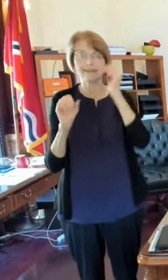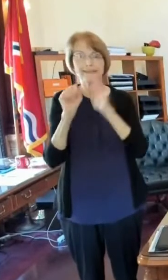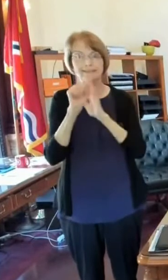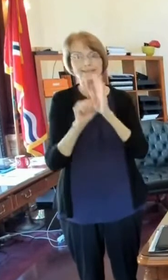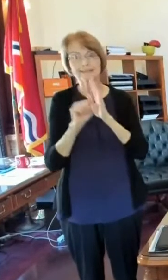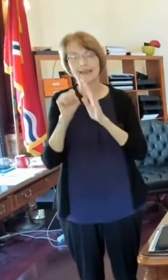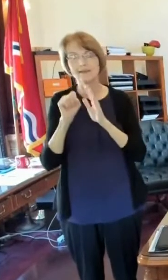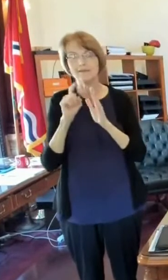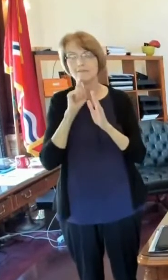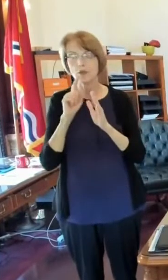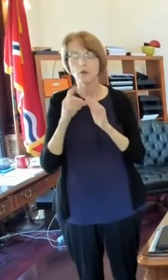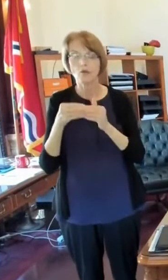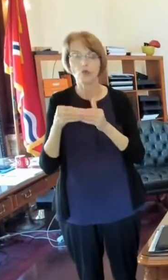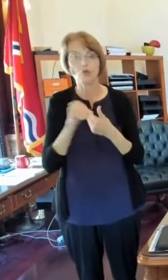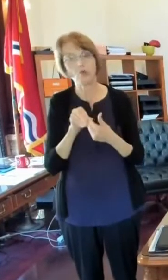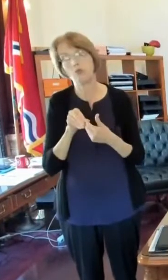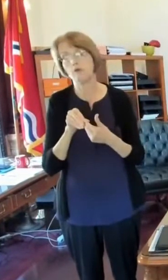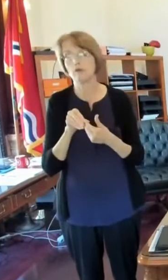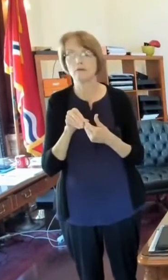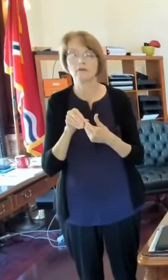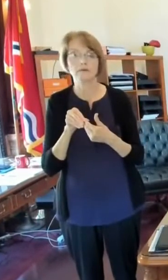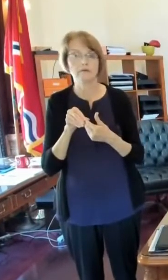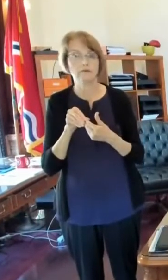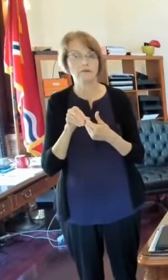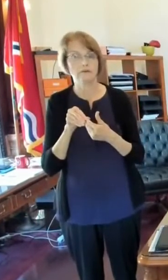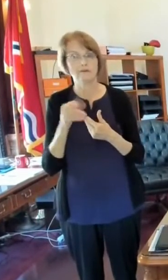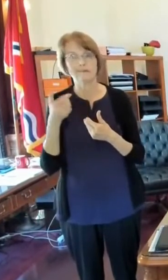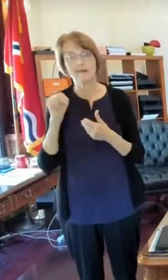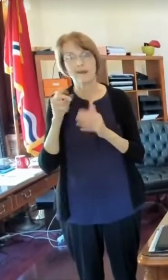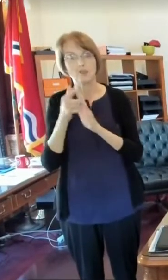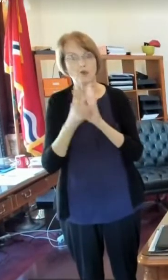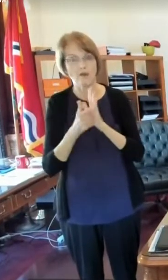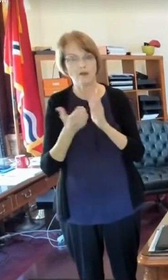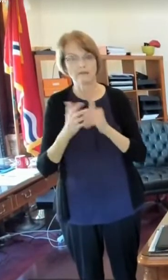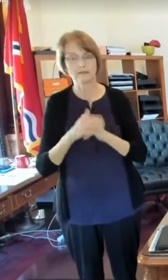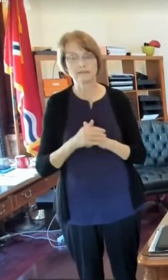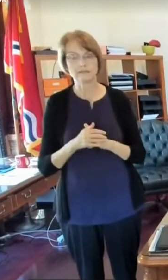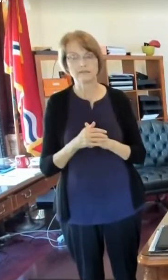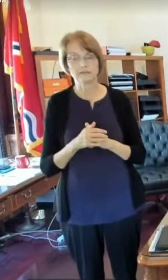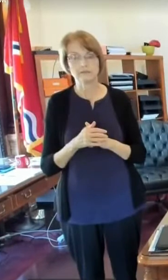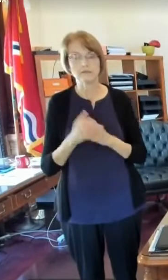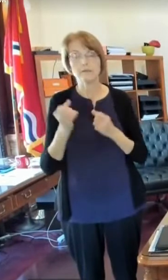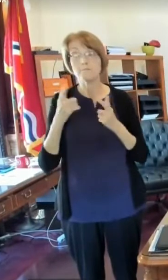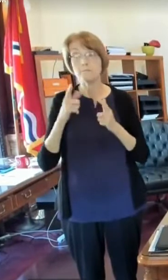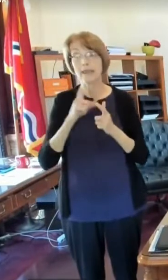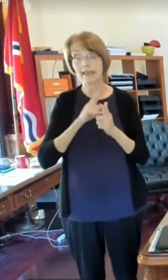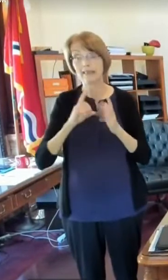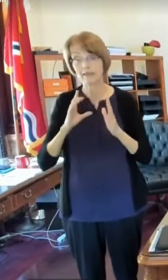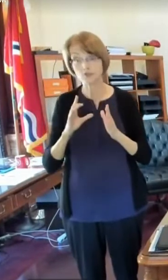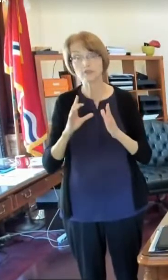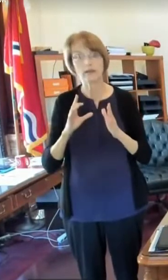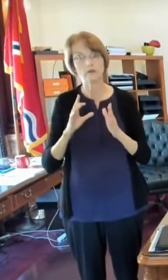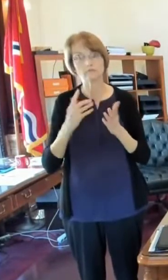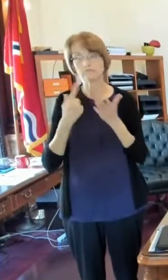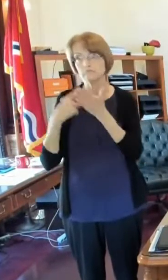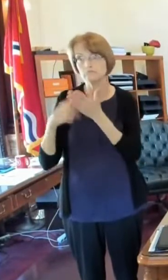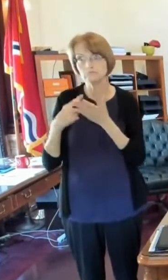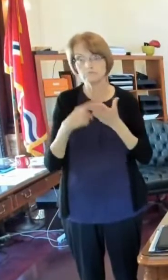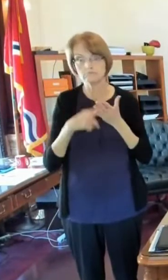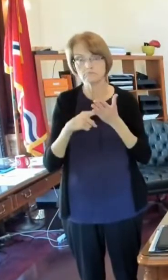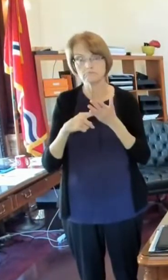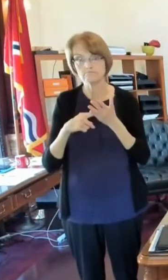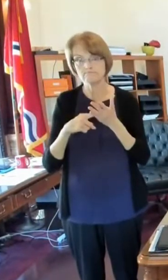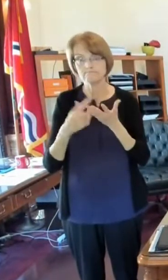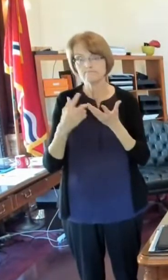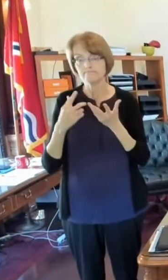lax, I would call it, gun laws. I've spoken with many legislators about this, and quite